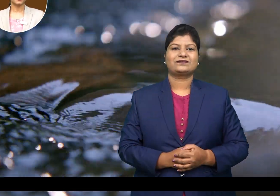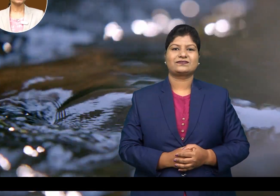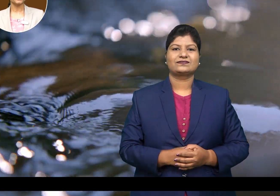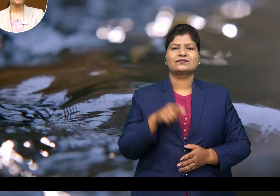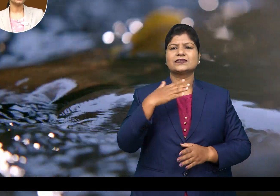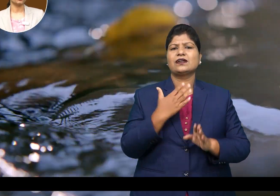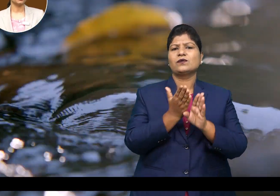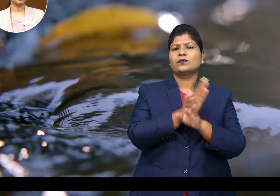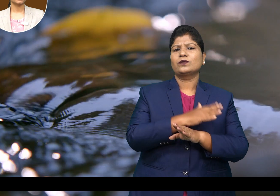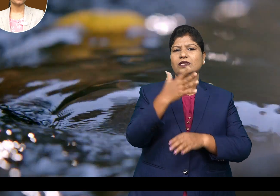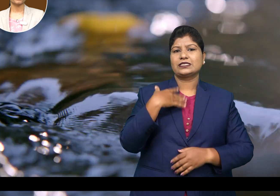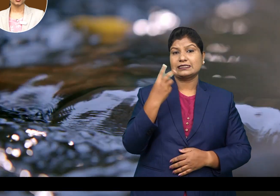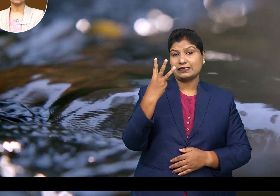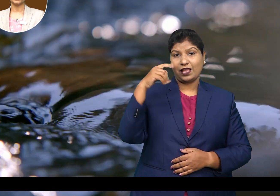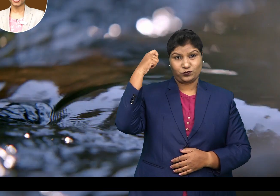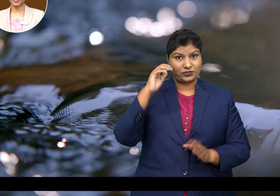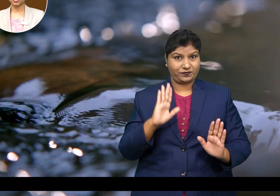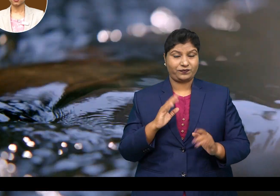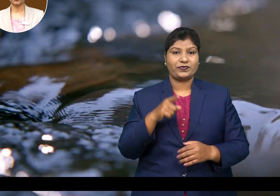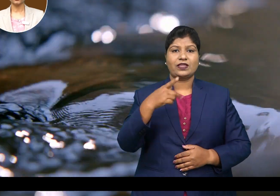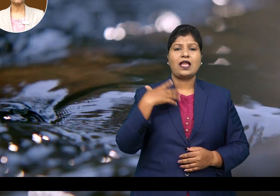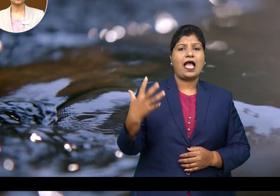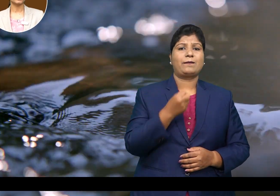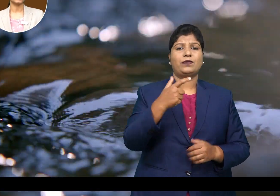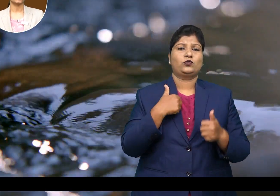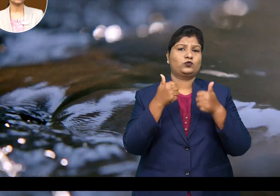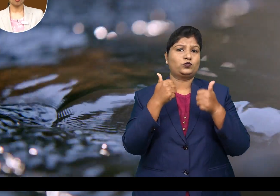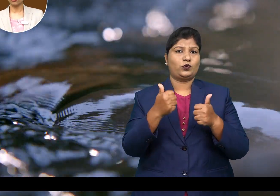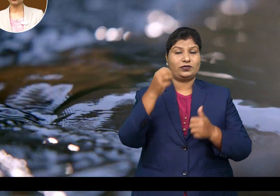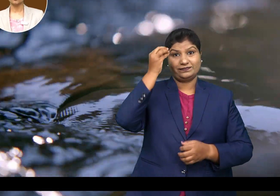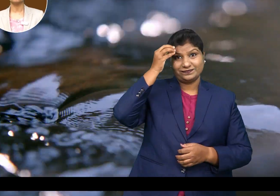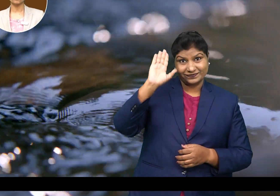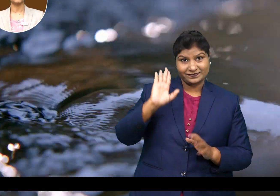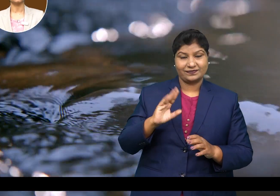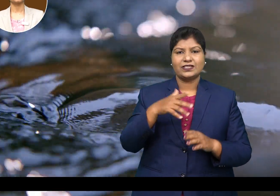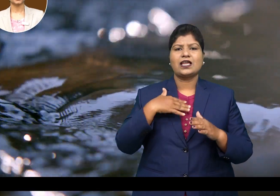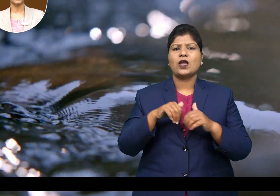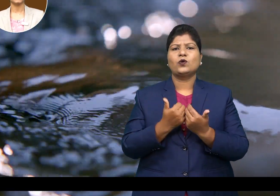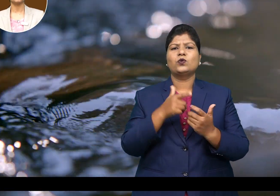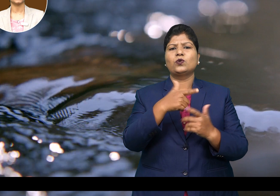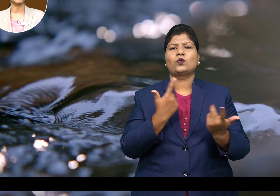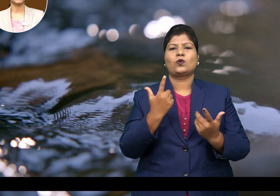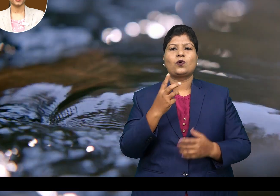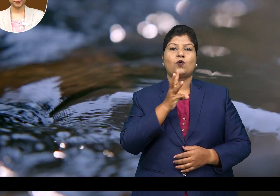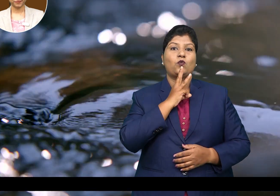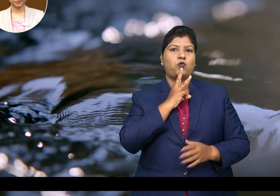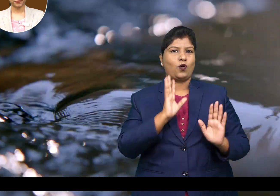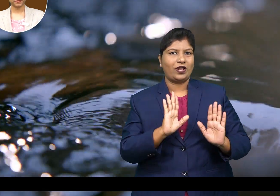From the last 3 videos, we gained good knowledge on water, our